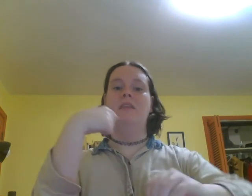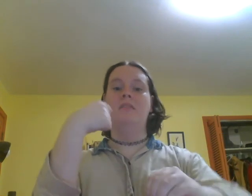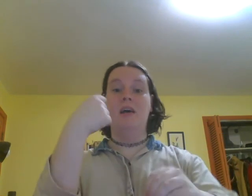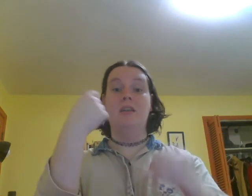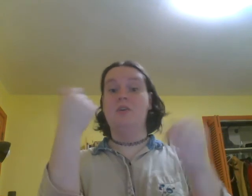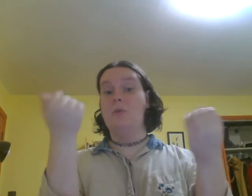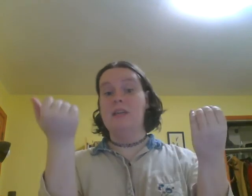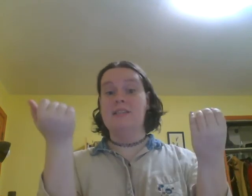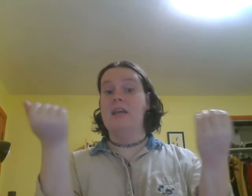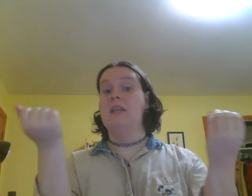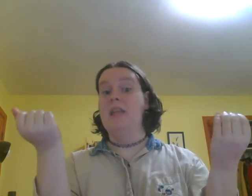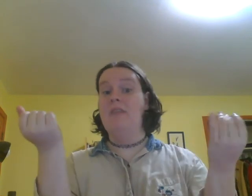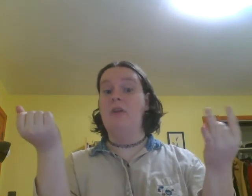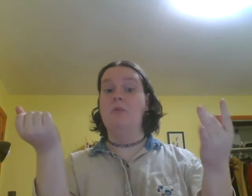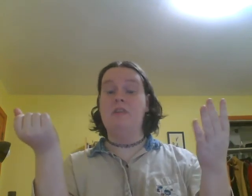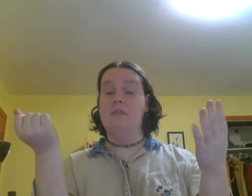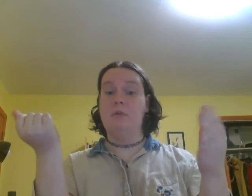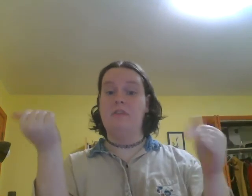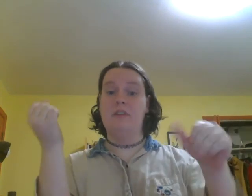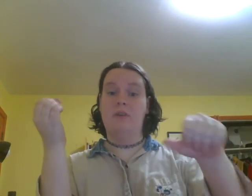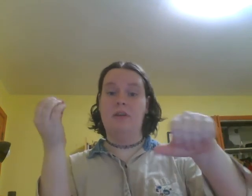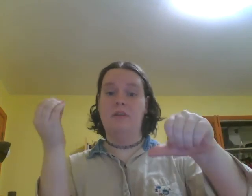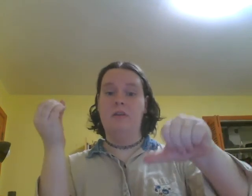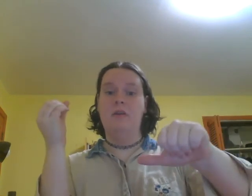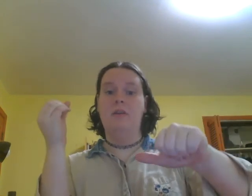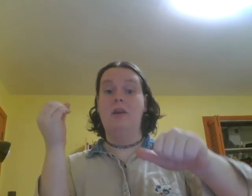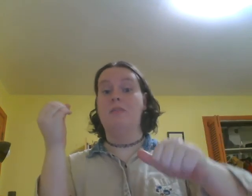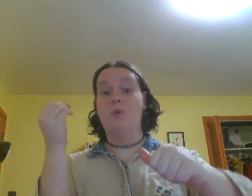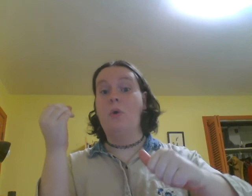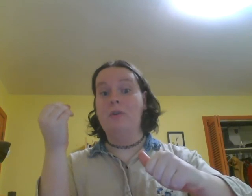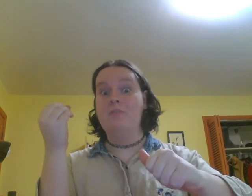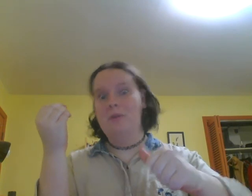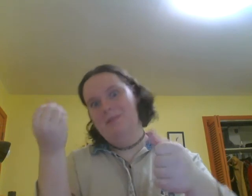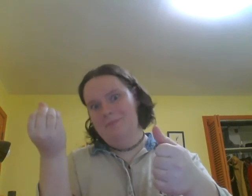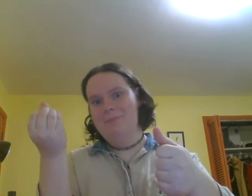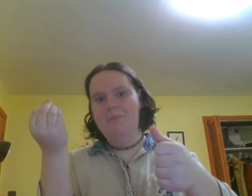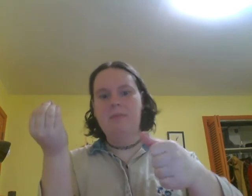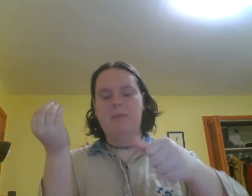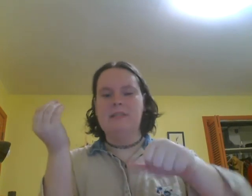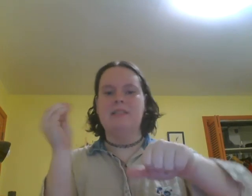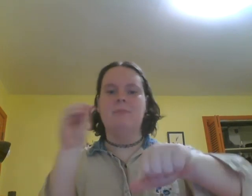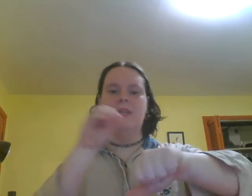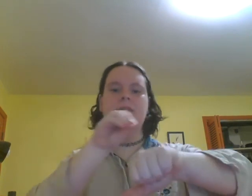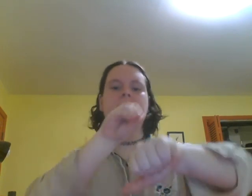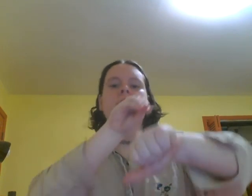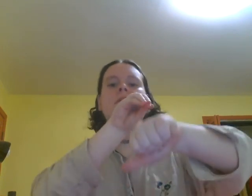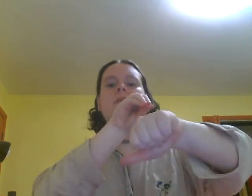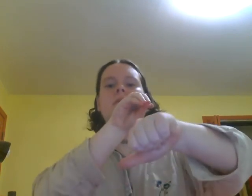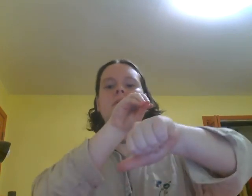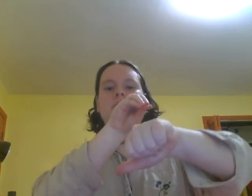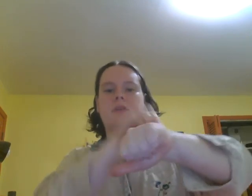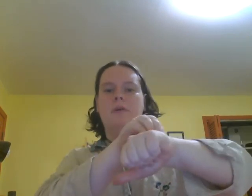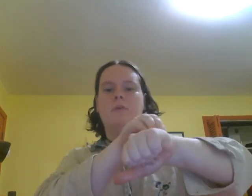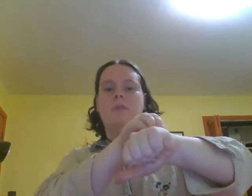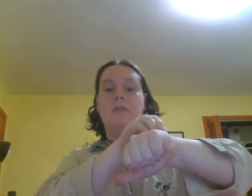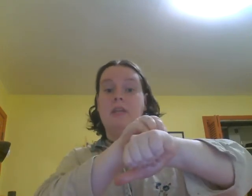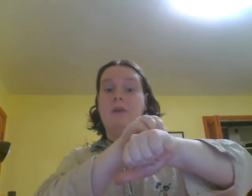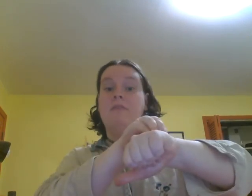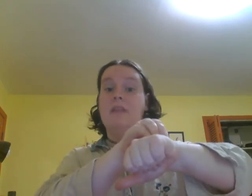then you're going to sign 11, which is of course different. Not of course, but in my system it is. So then you have the 11.